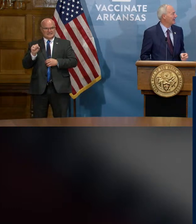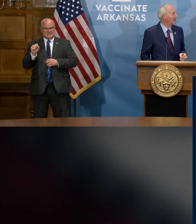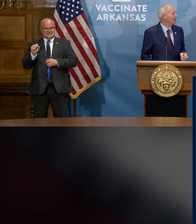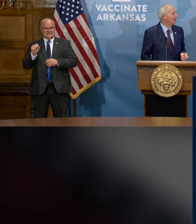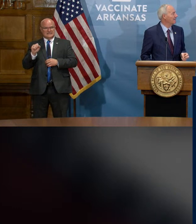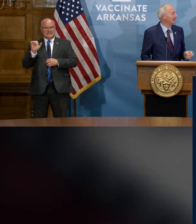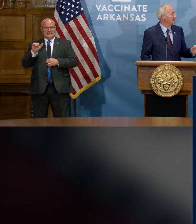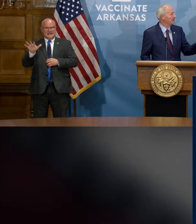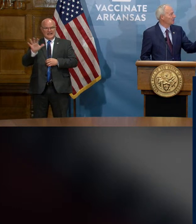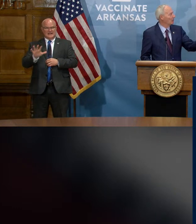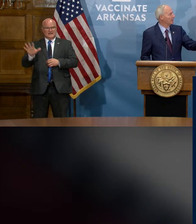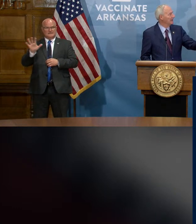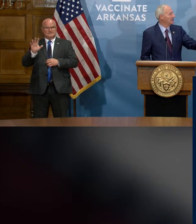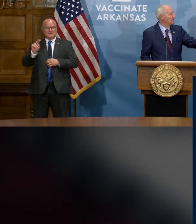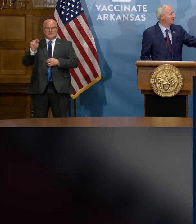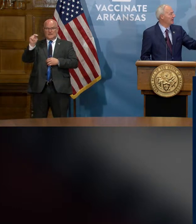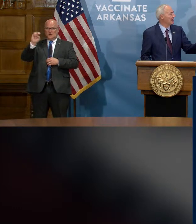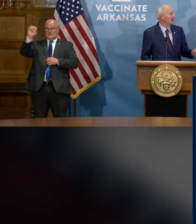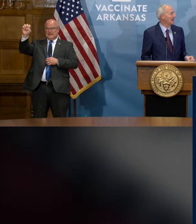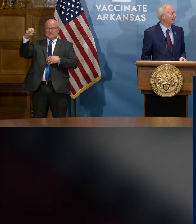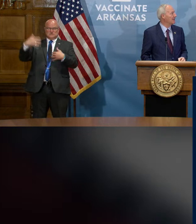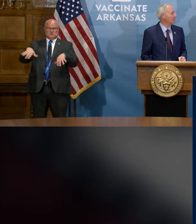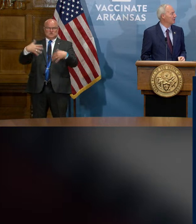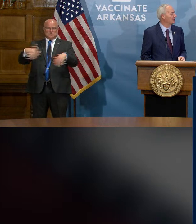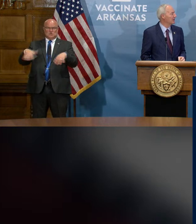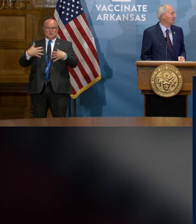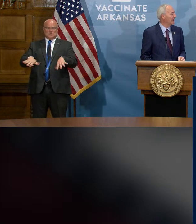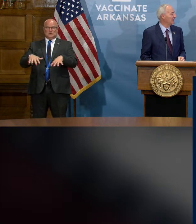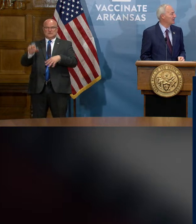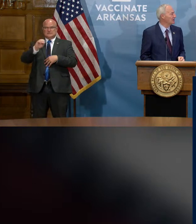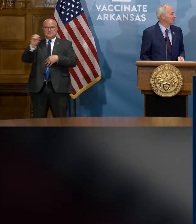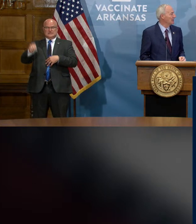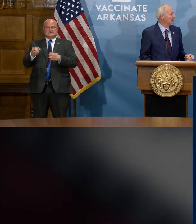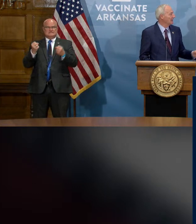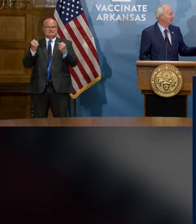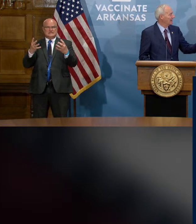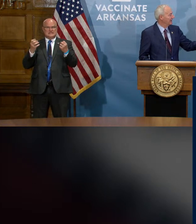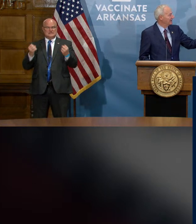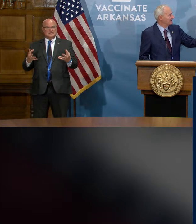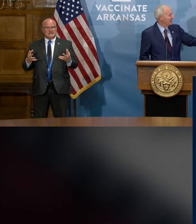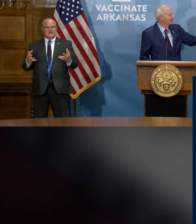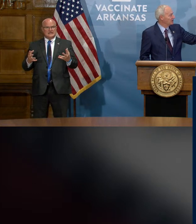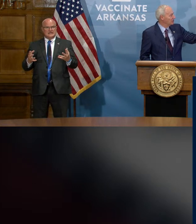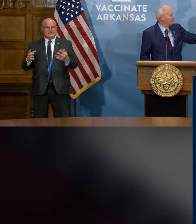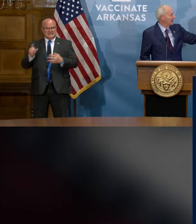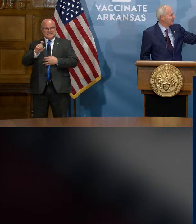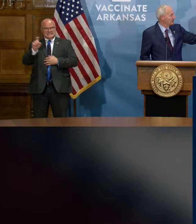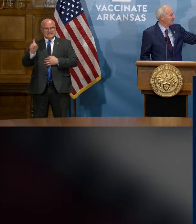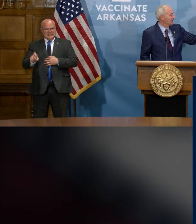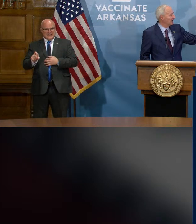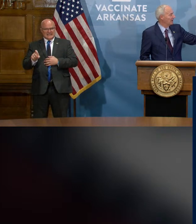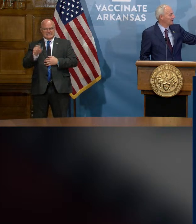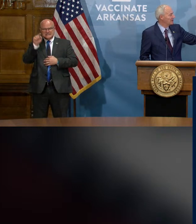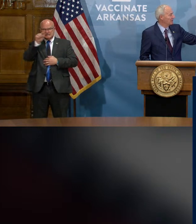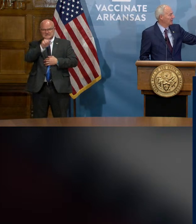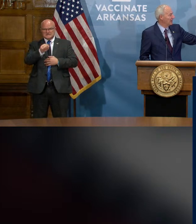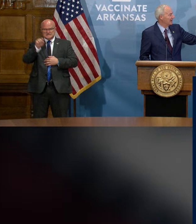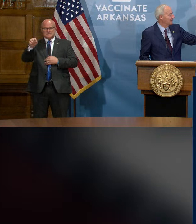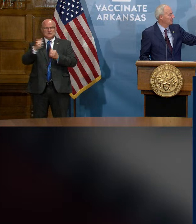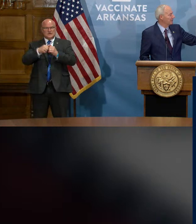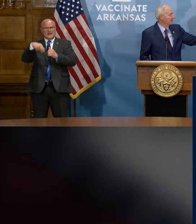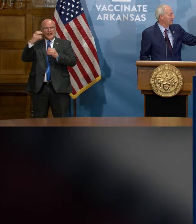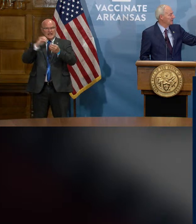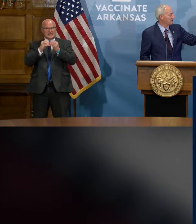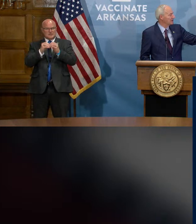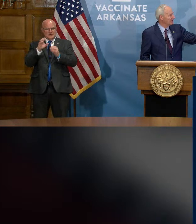in that area. In the Northeast, you've got a high percent of cases. In Texas, you've got some areas with a